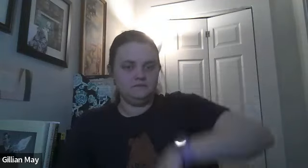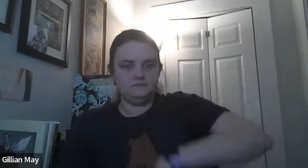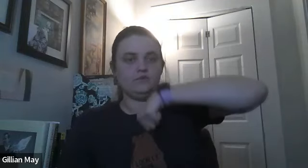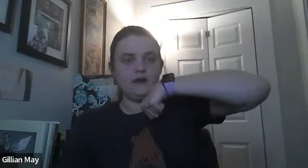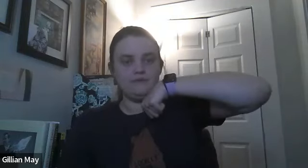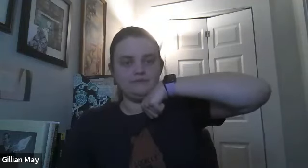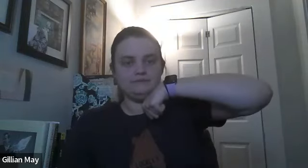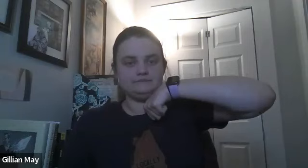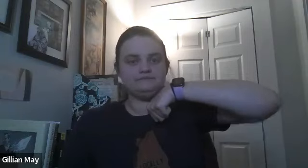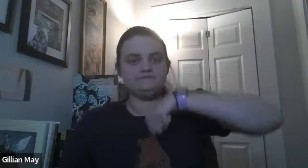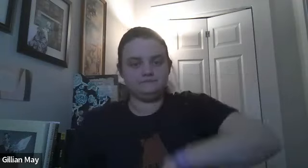Proud.